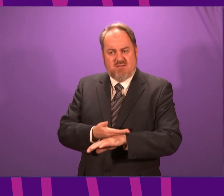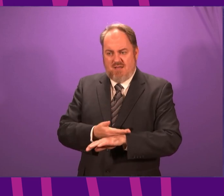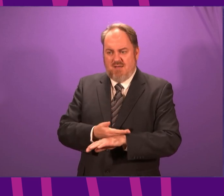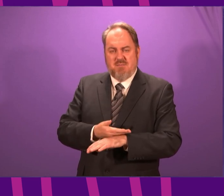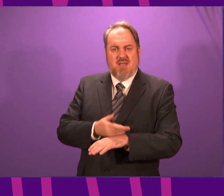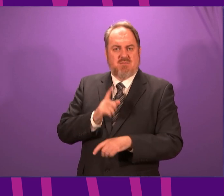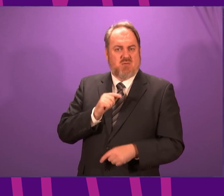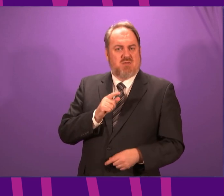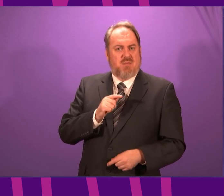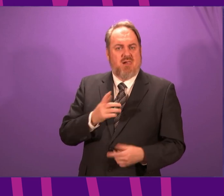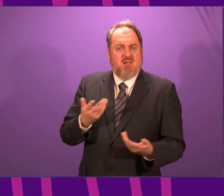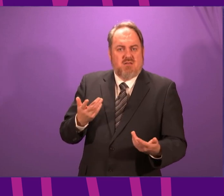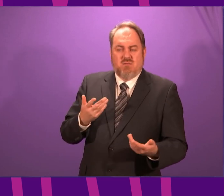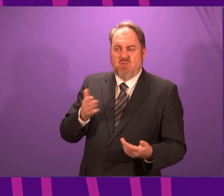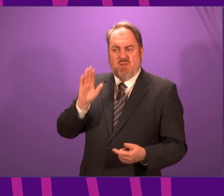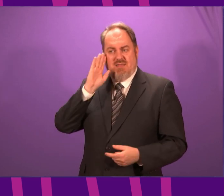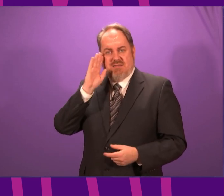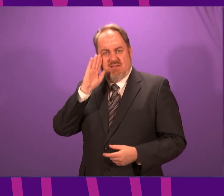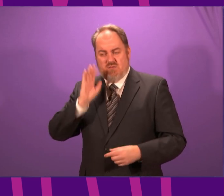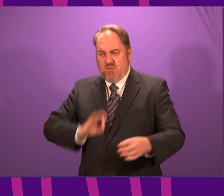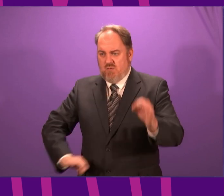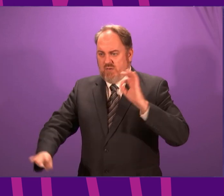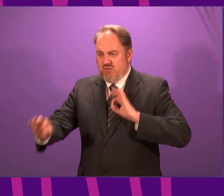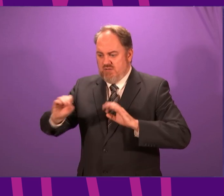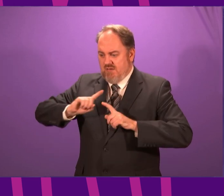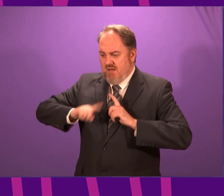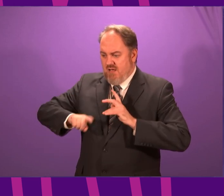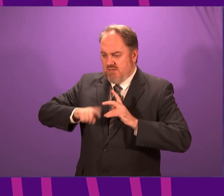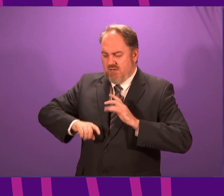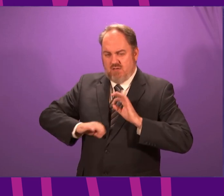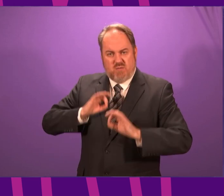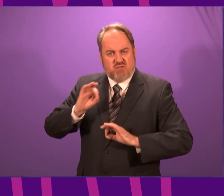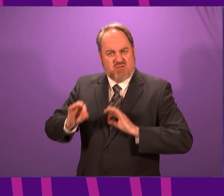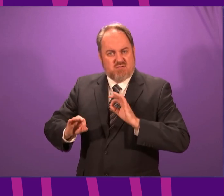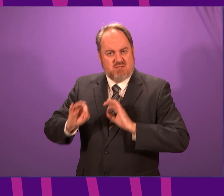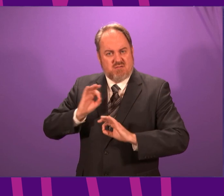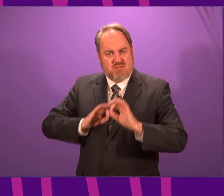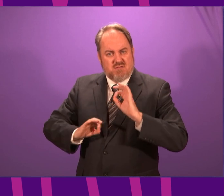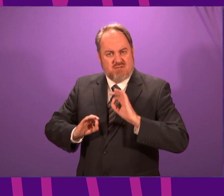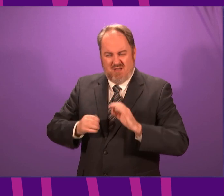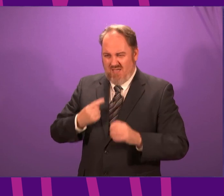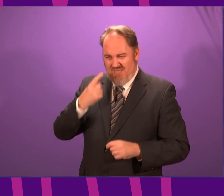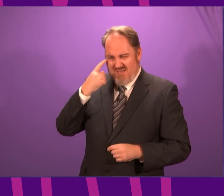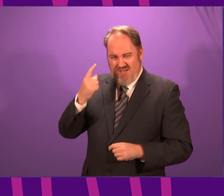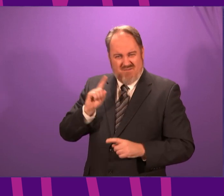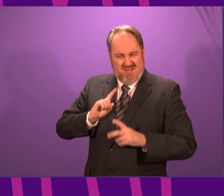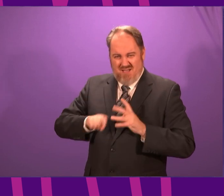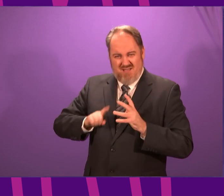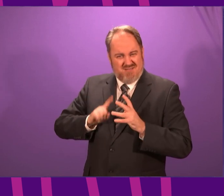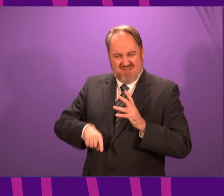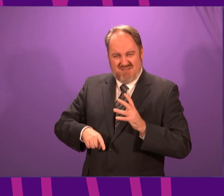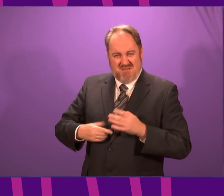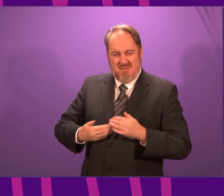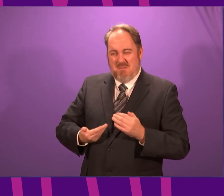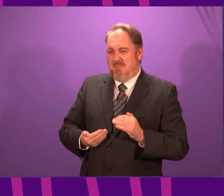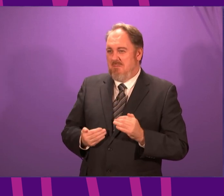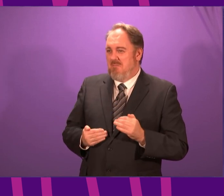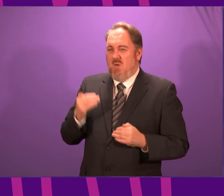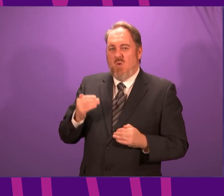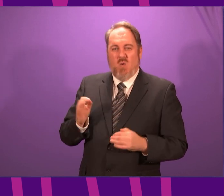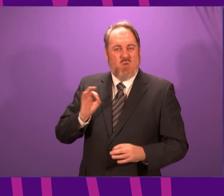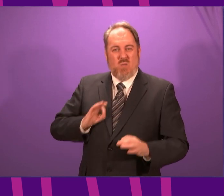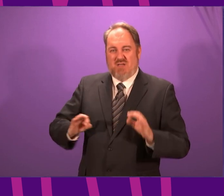questions. I've made that very clear. I've probably, I'll no doubt be corrected if I'm wrong on this, but I've probably answered more questions than any leader of any government